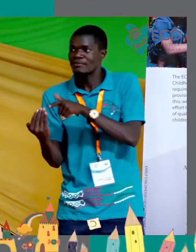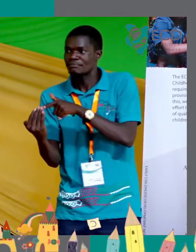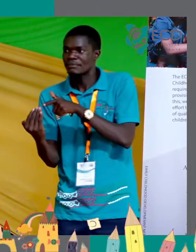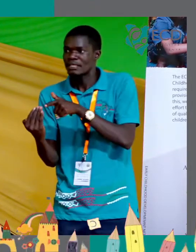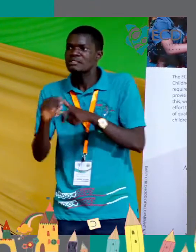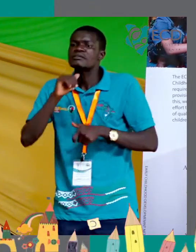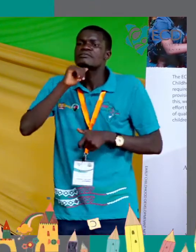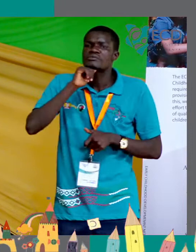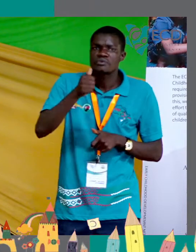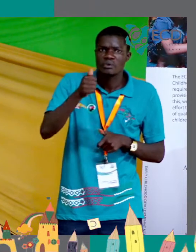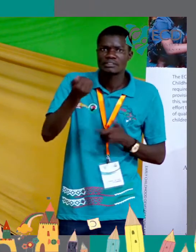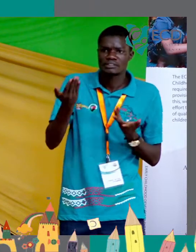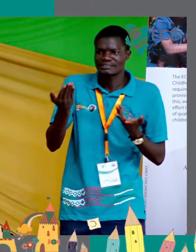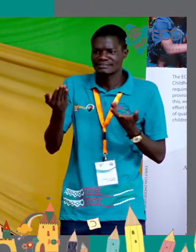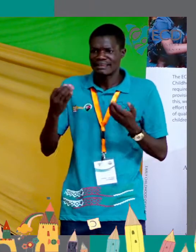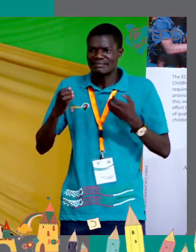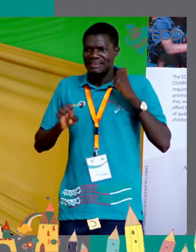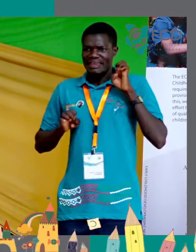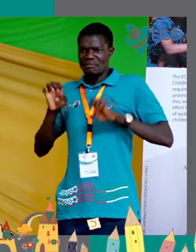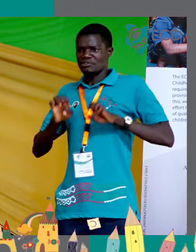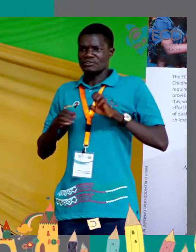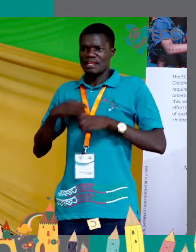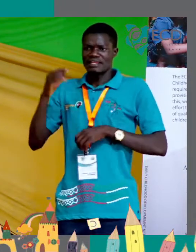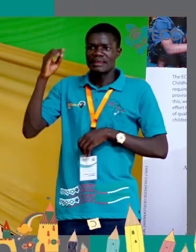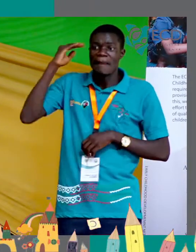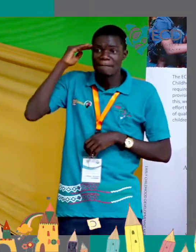is not emotionally, mentally,